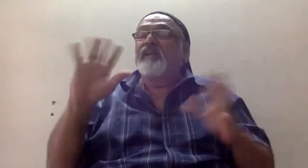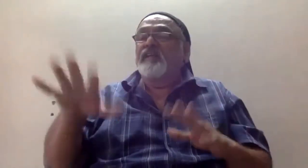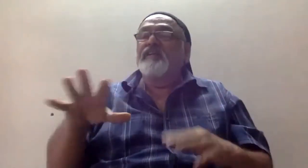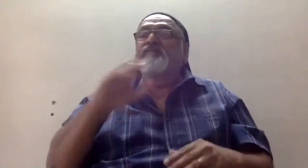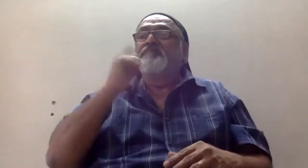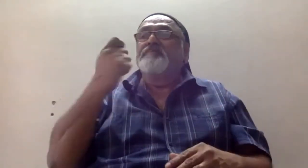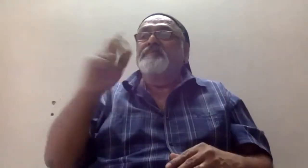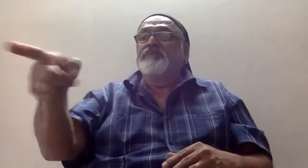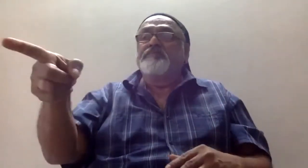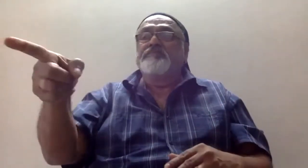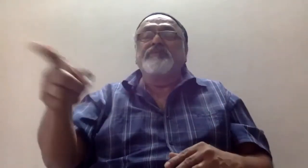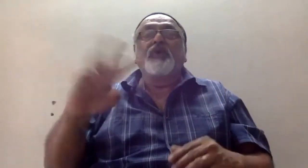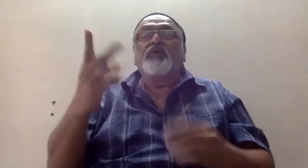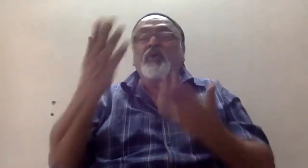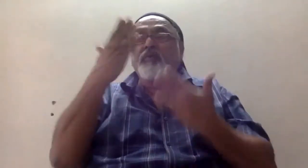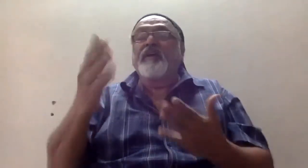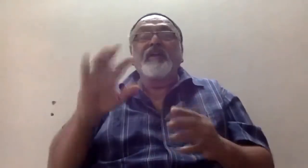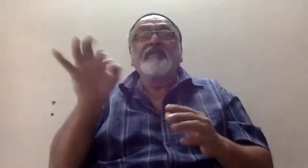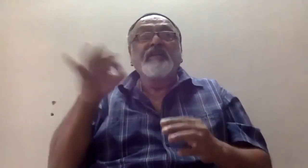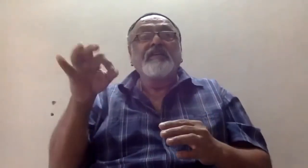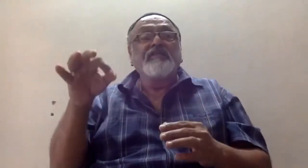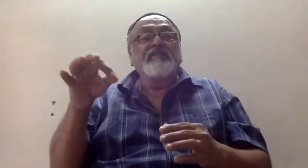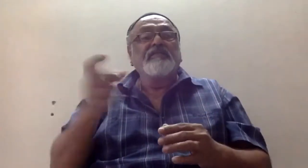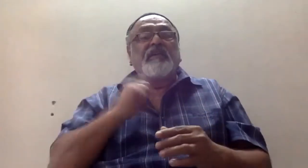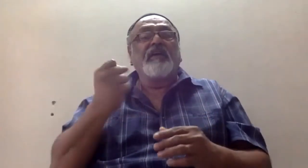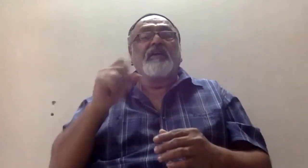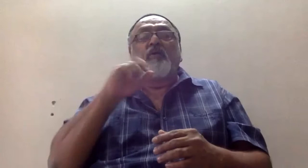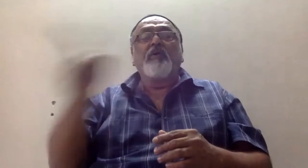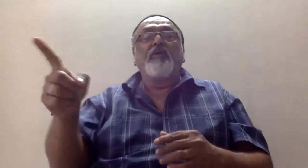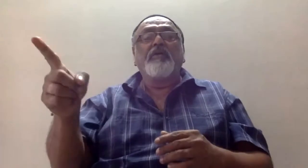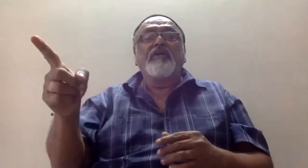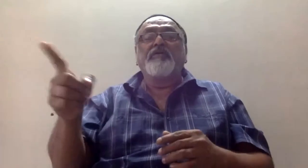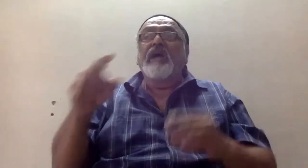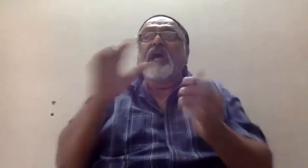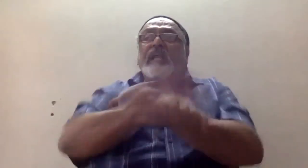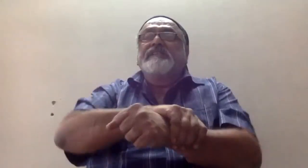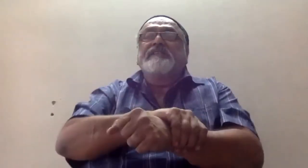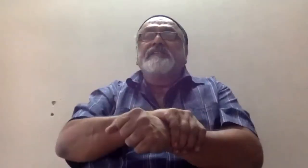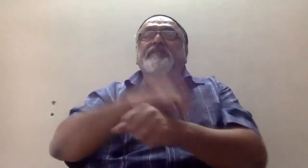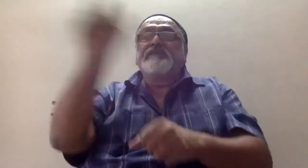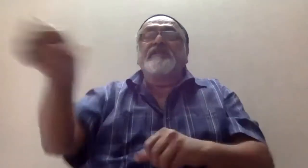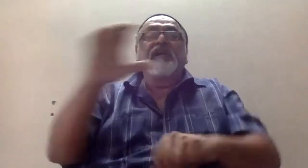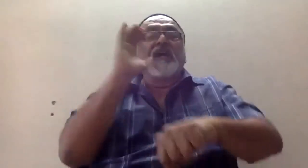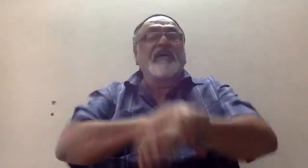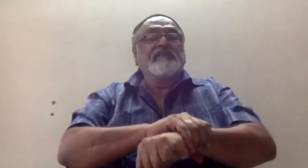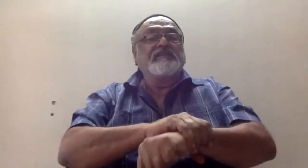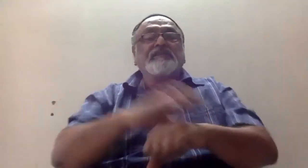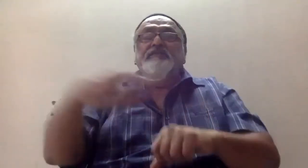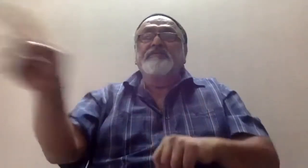or not obeying the court's order. You could arrest the person. Contempt proceedings can happen. A